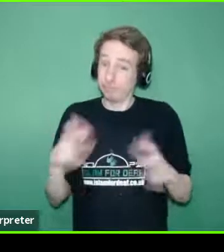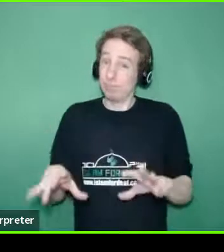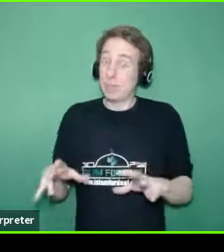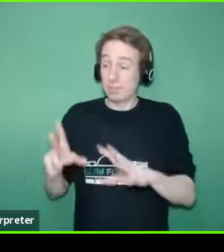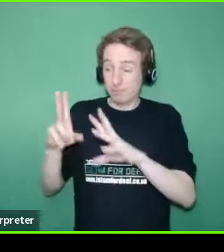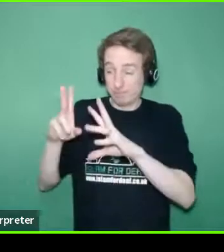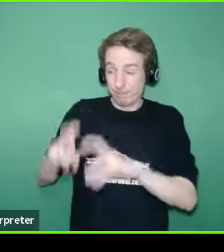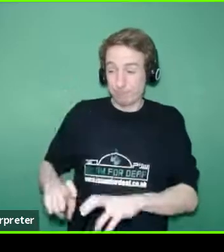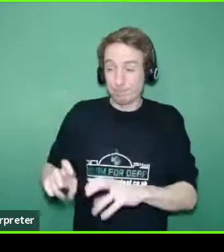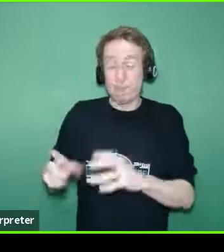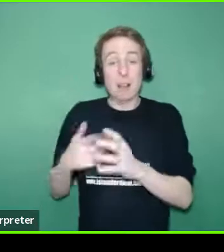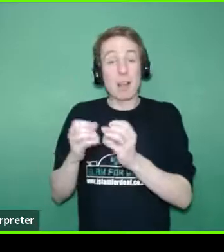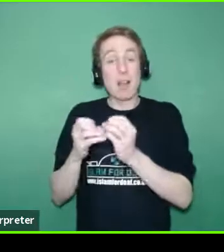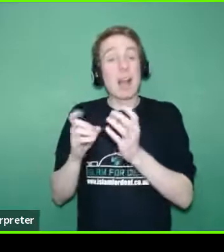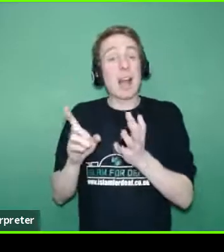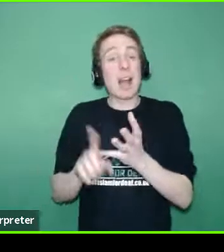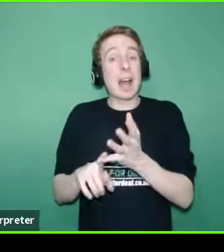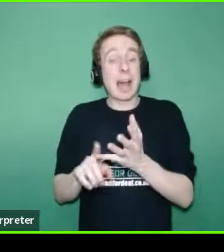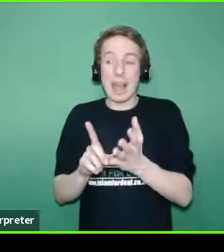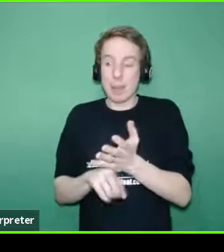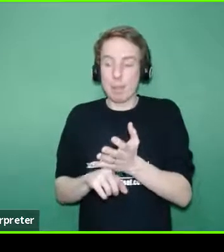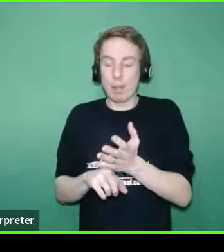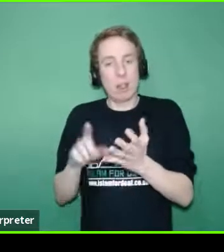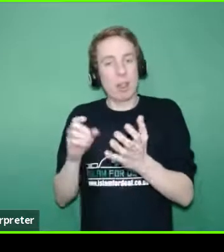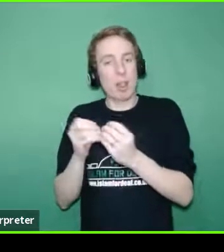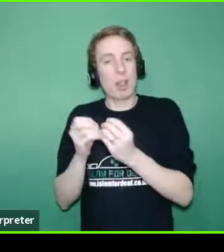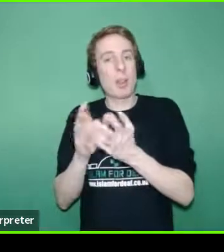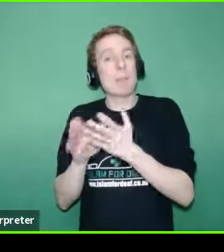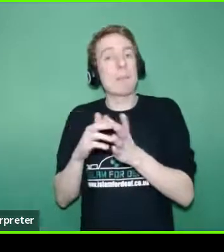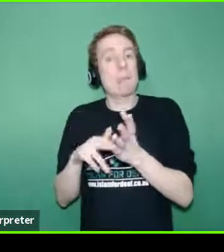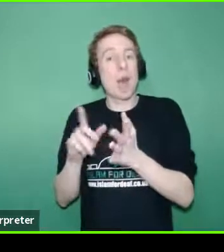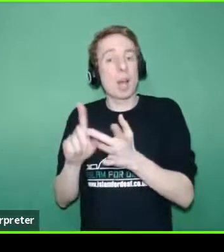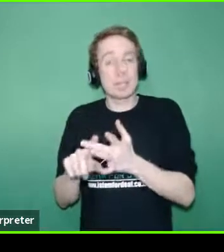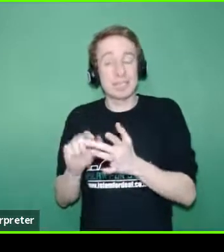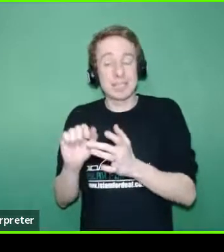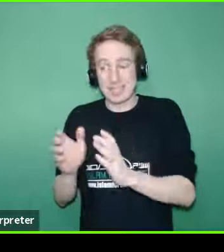Sheikh Al-Albani in his book Irwa al-Ghalil, the